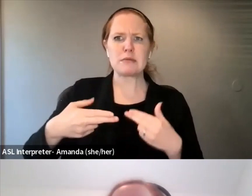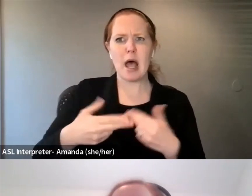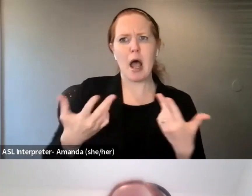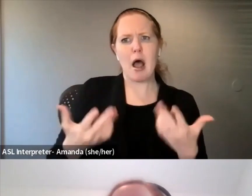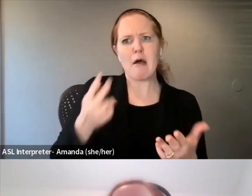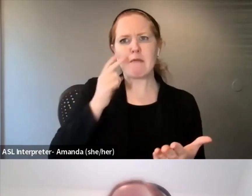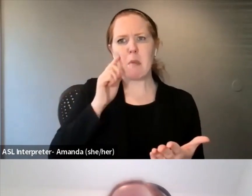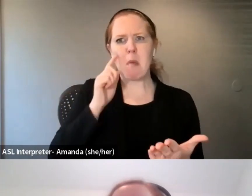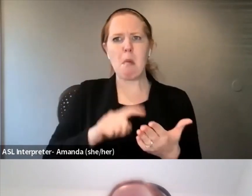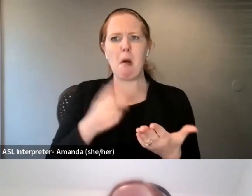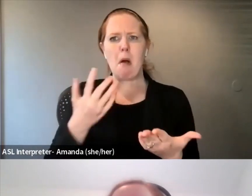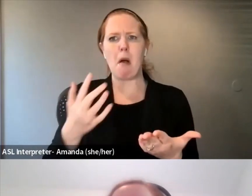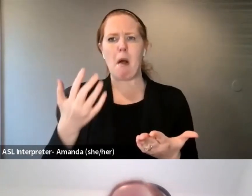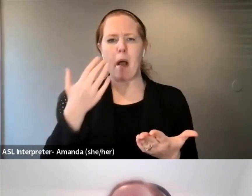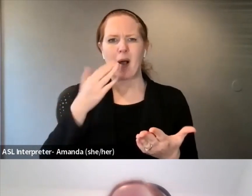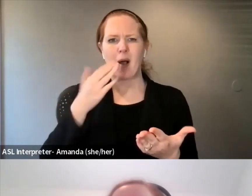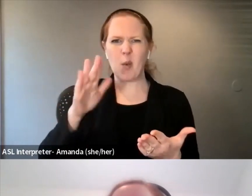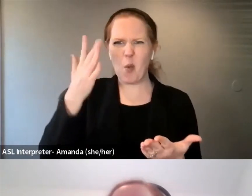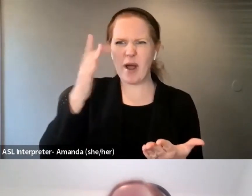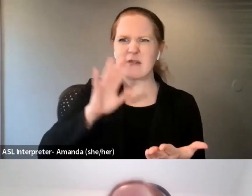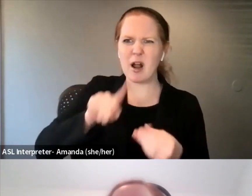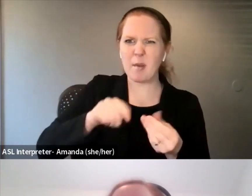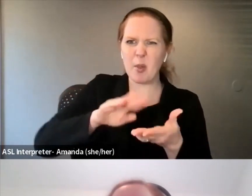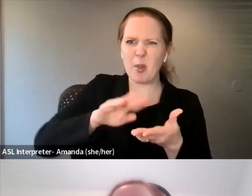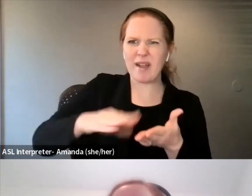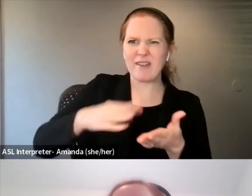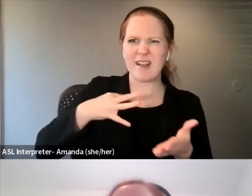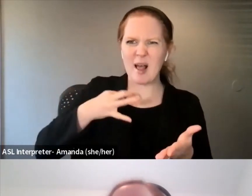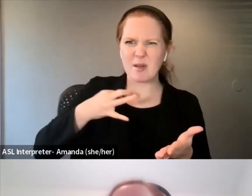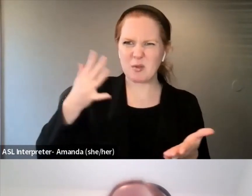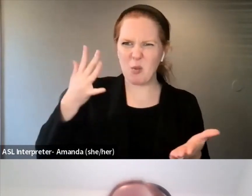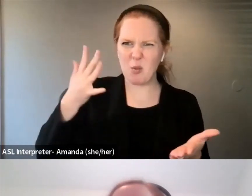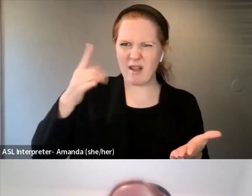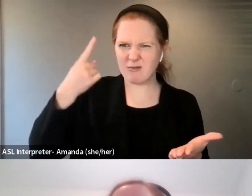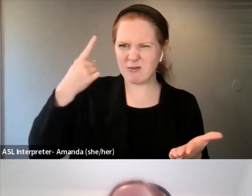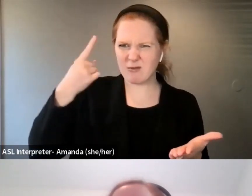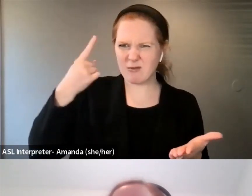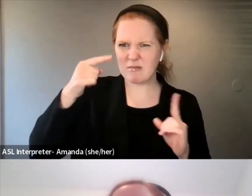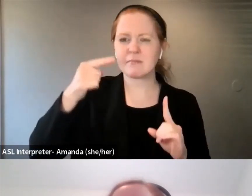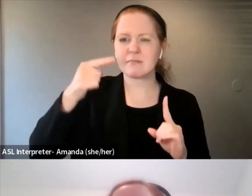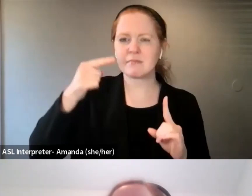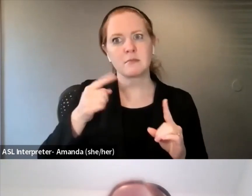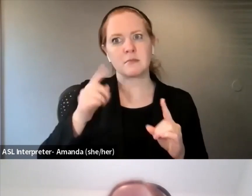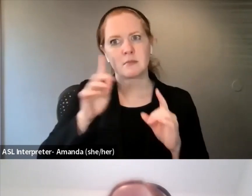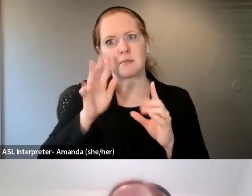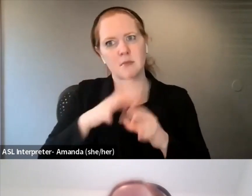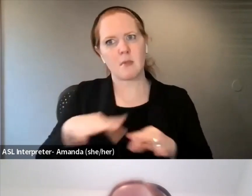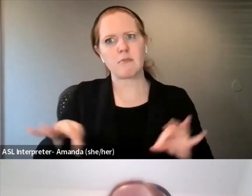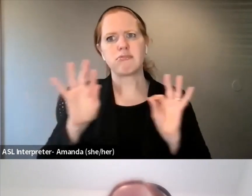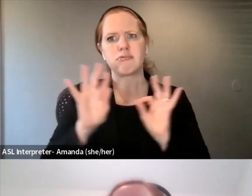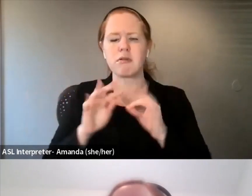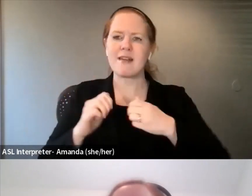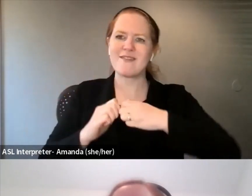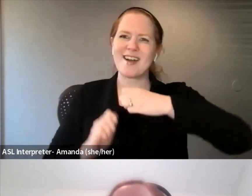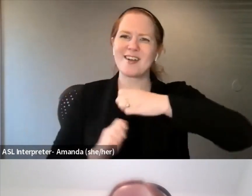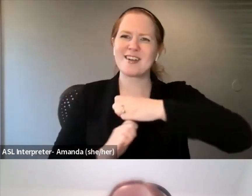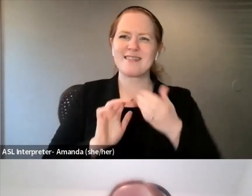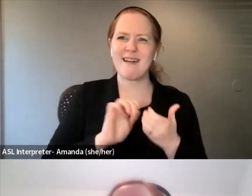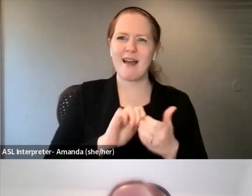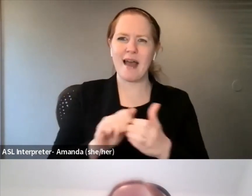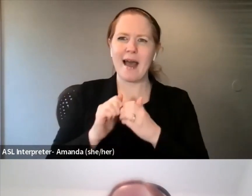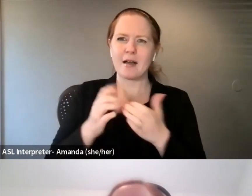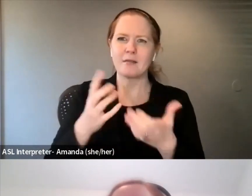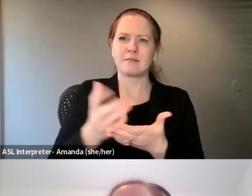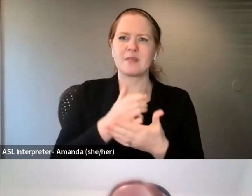we talking about the waiver application? Because it's really important. It is the foundation for how you get services.